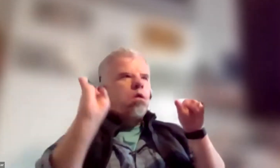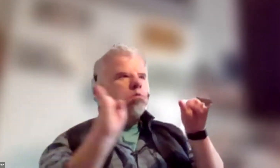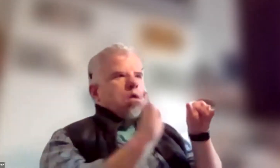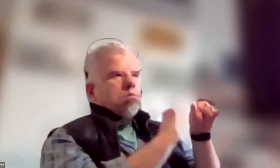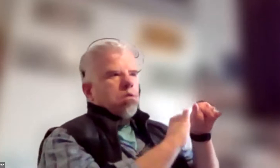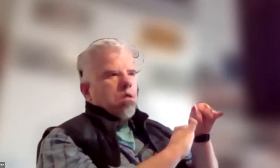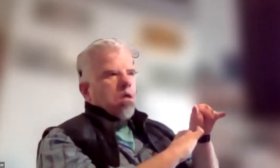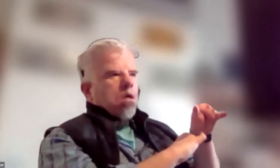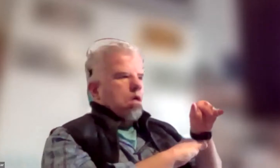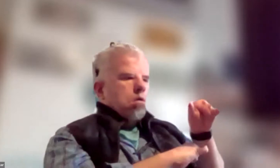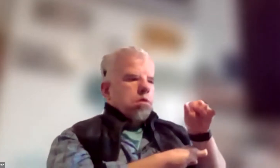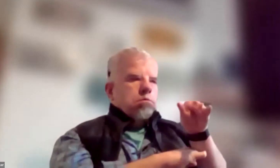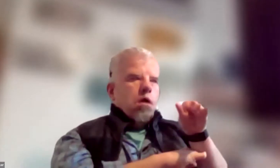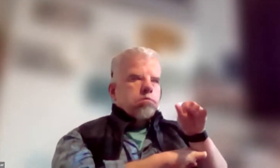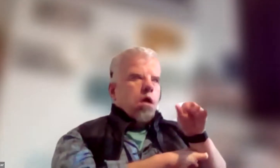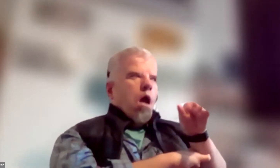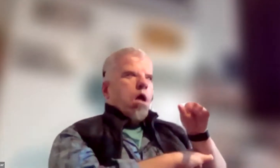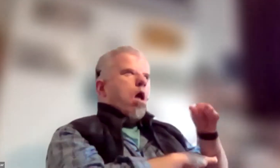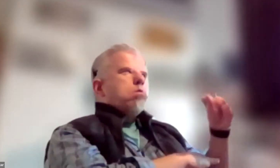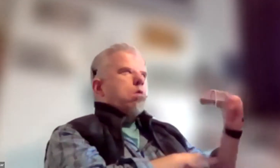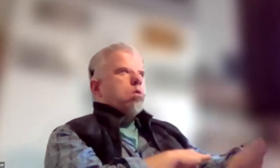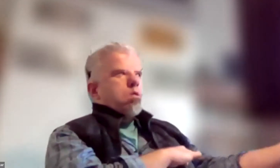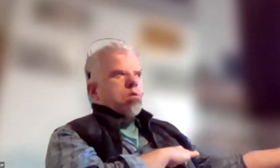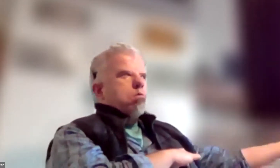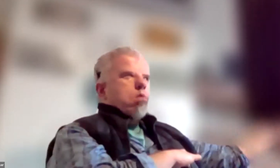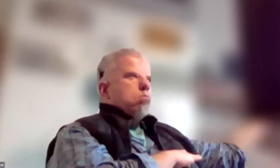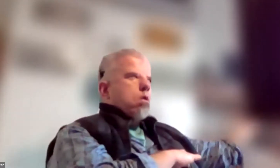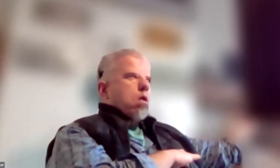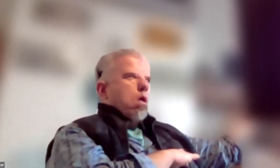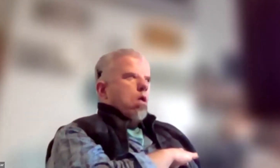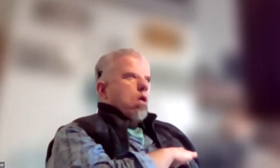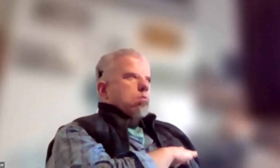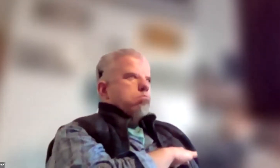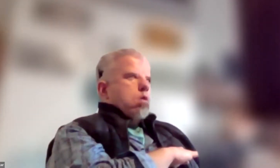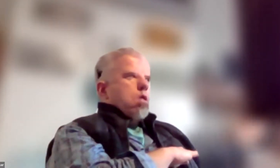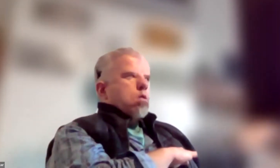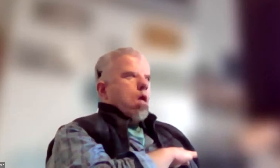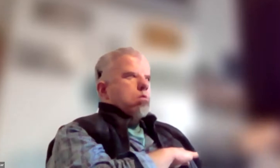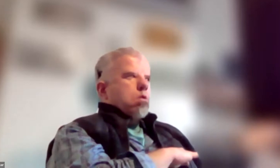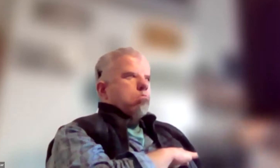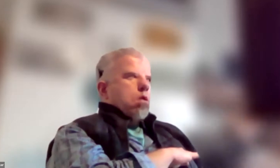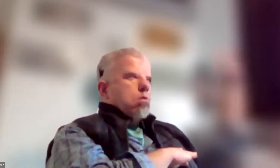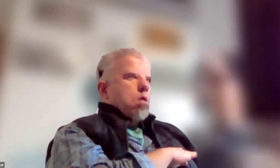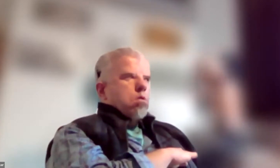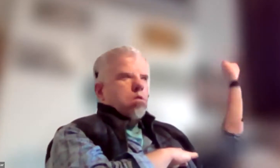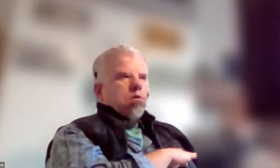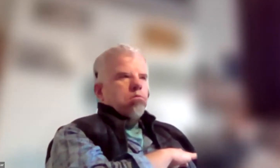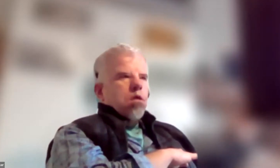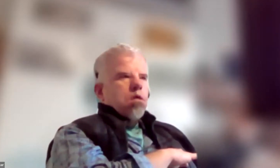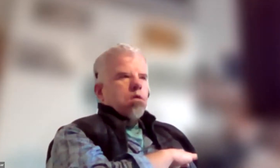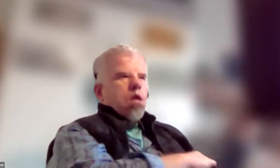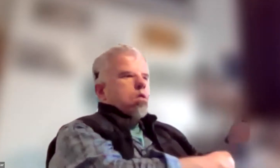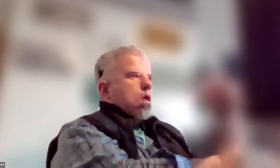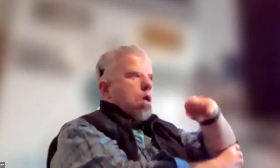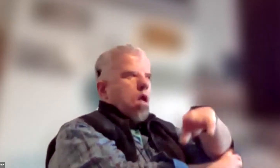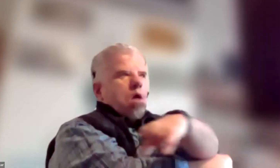and wander around or whatever. I think it stems from being in the scouts and being out in a storm